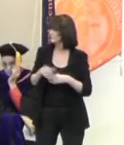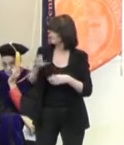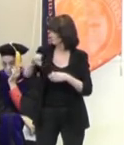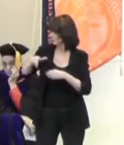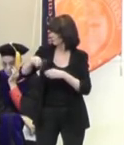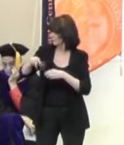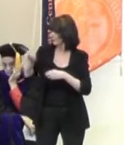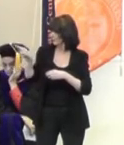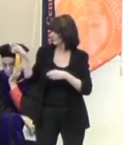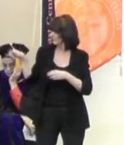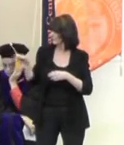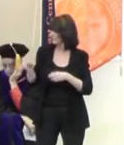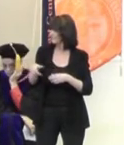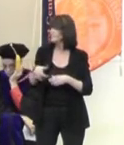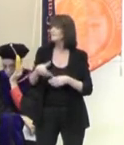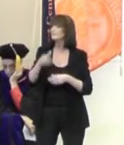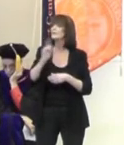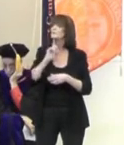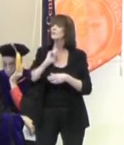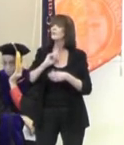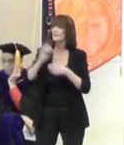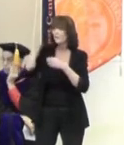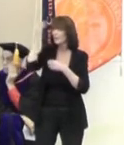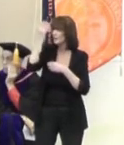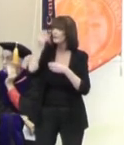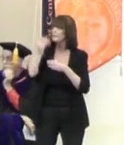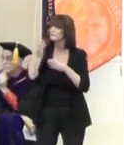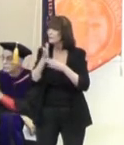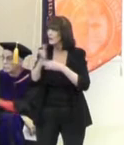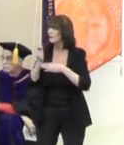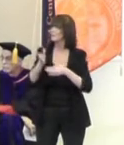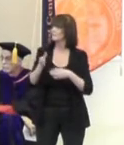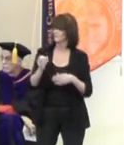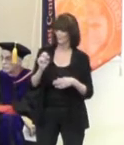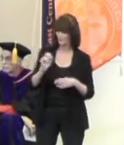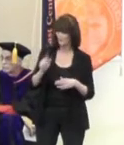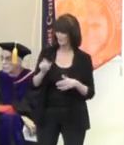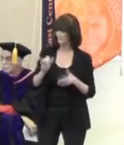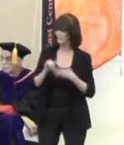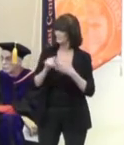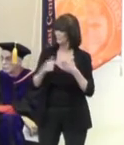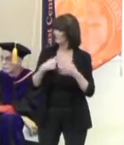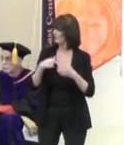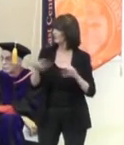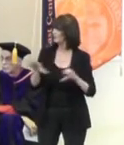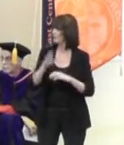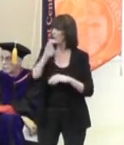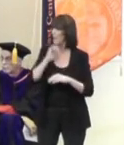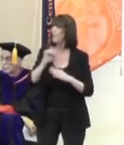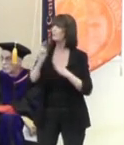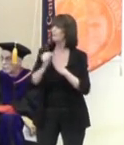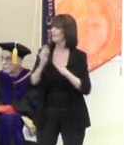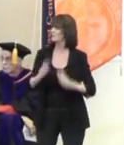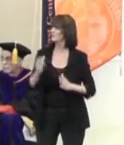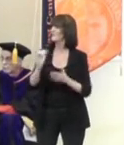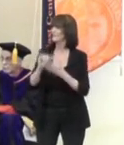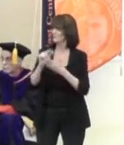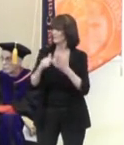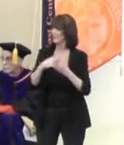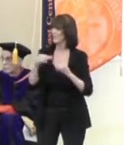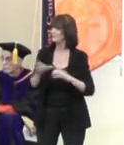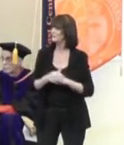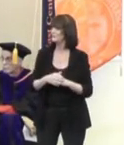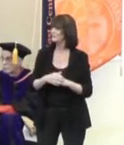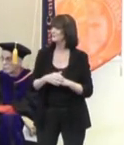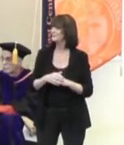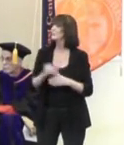I'll do it. Just take a swallow and get your thought. And he said, okay. So that's what I do, the old timers. That's what I do.